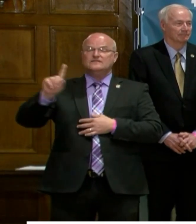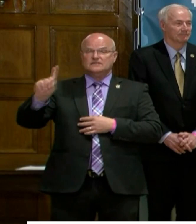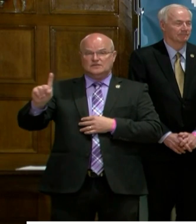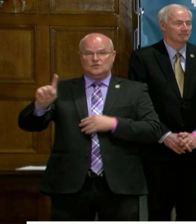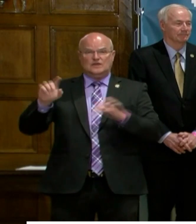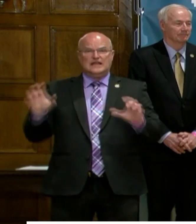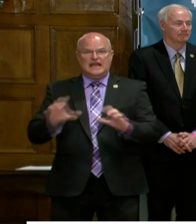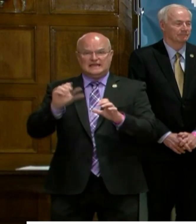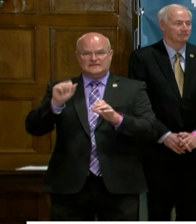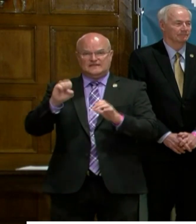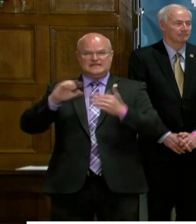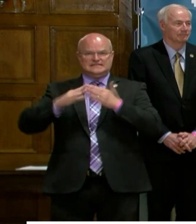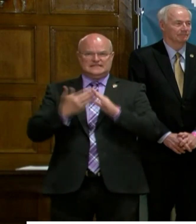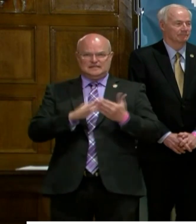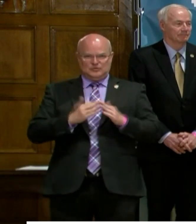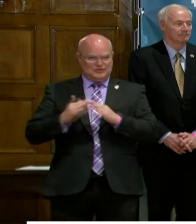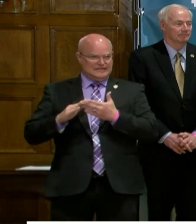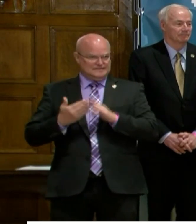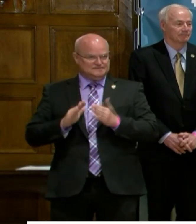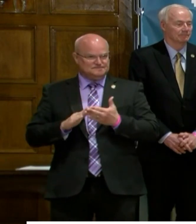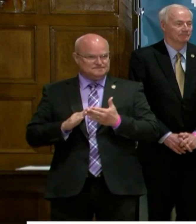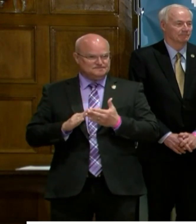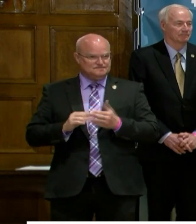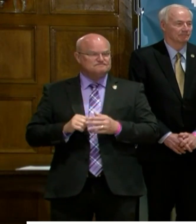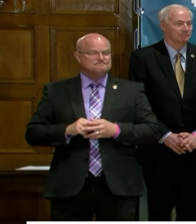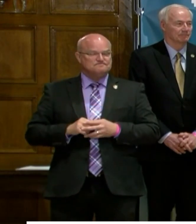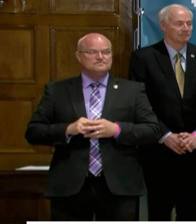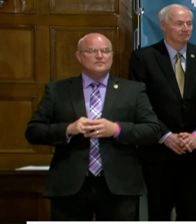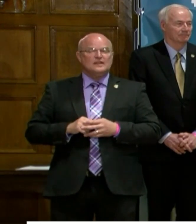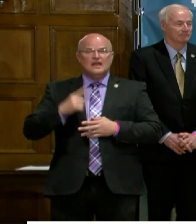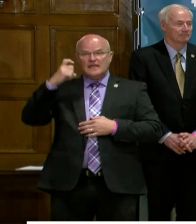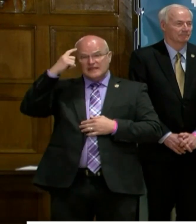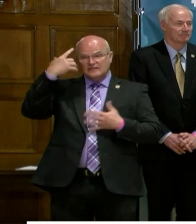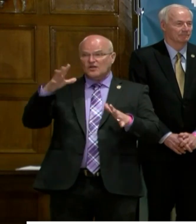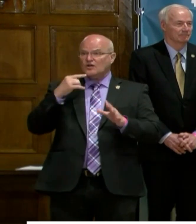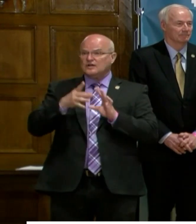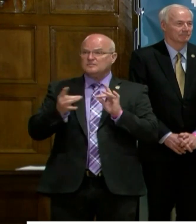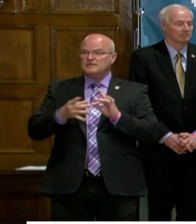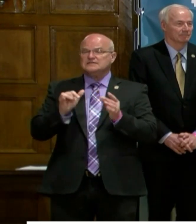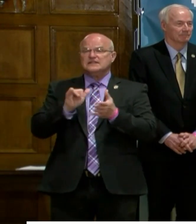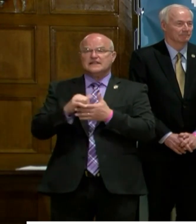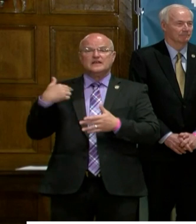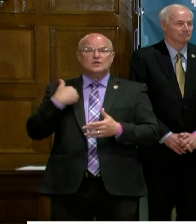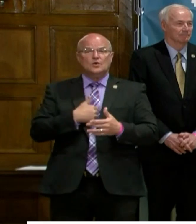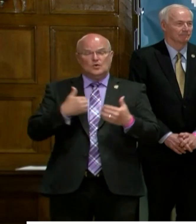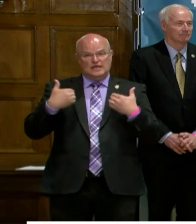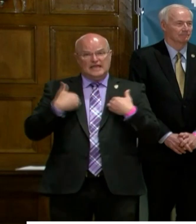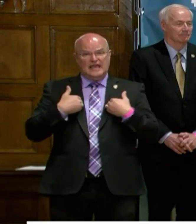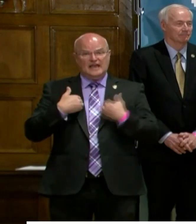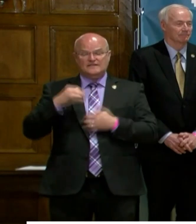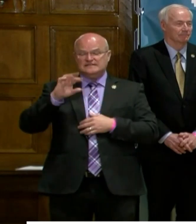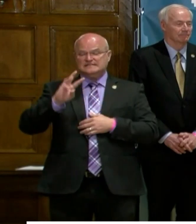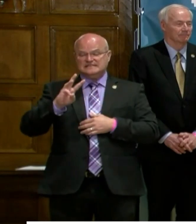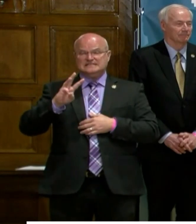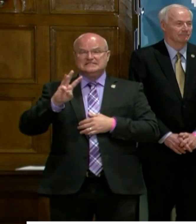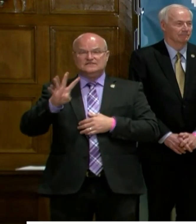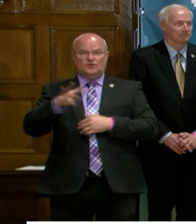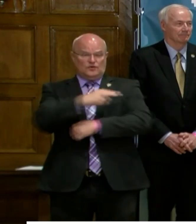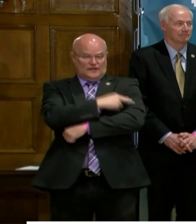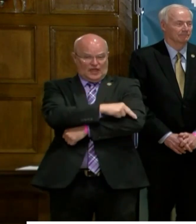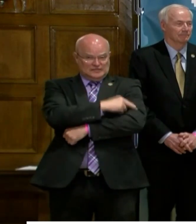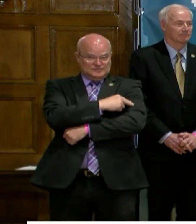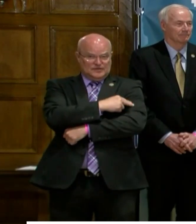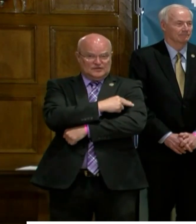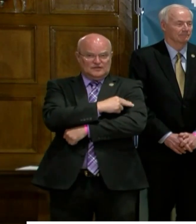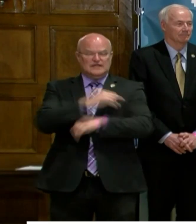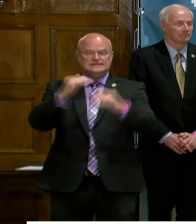471 active cases in the community. The Governor's already mentioned that we have 64 currently